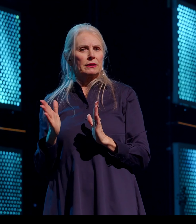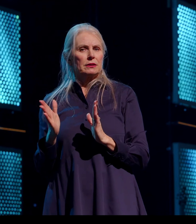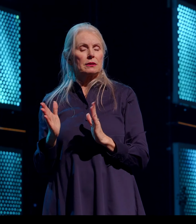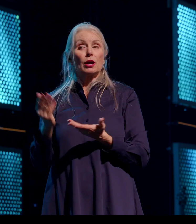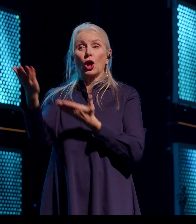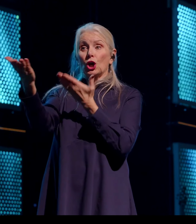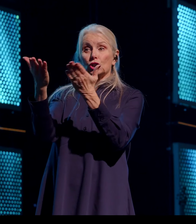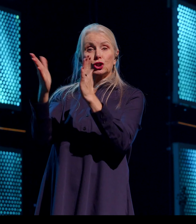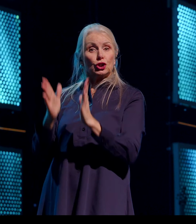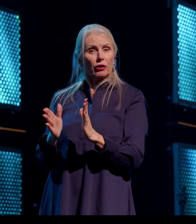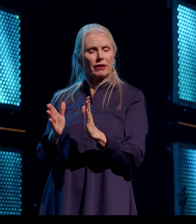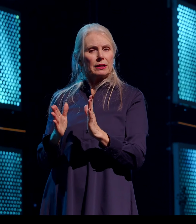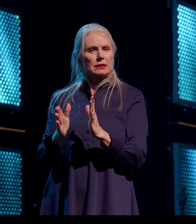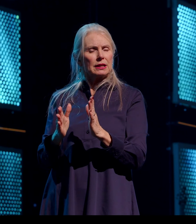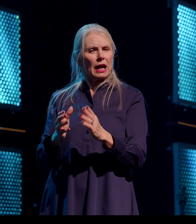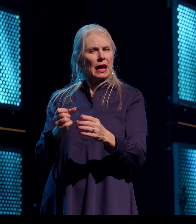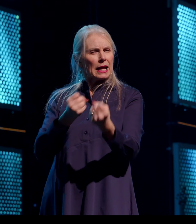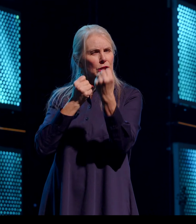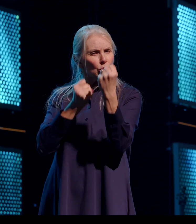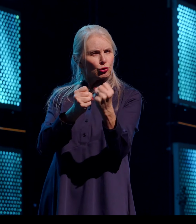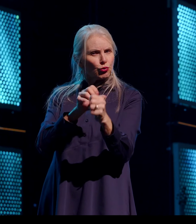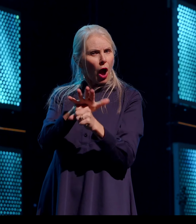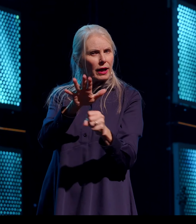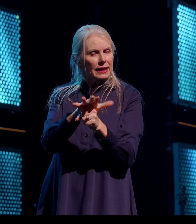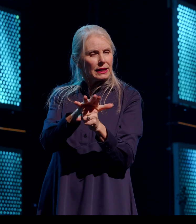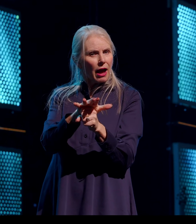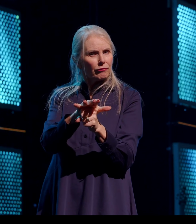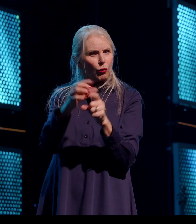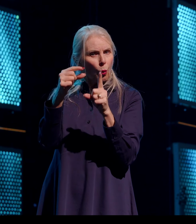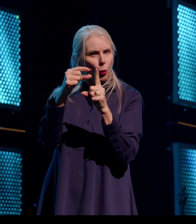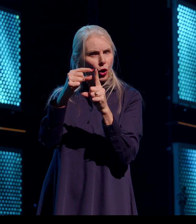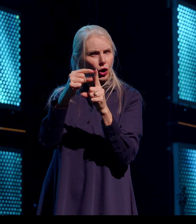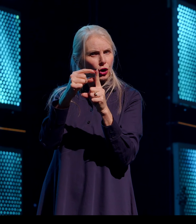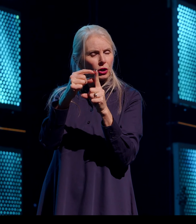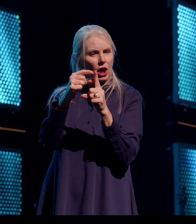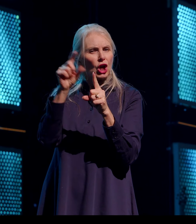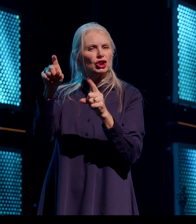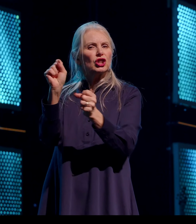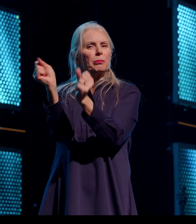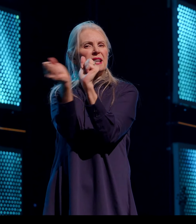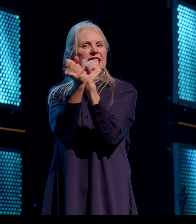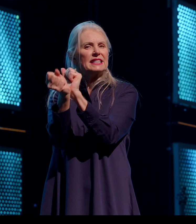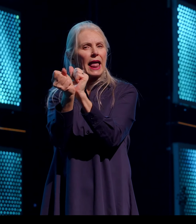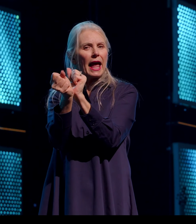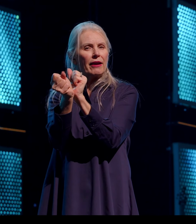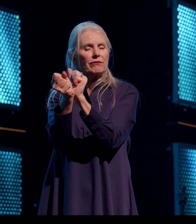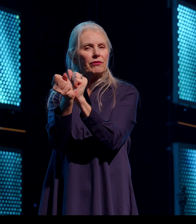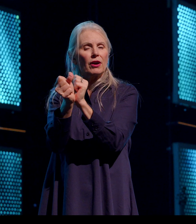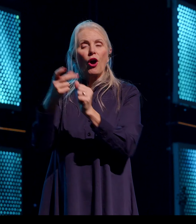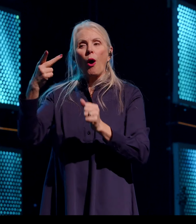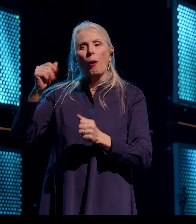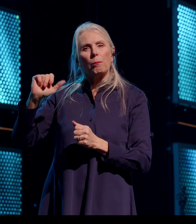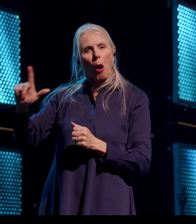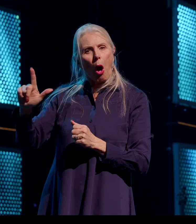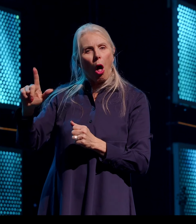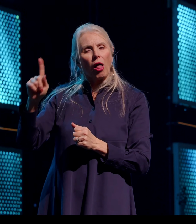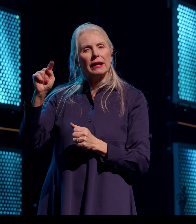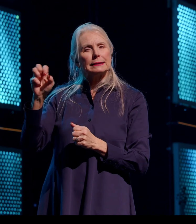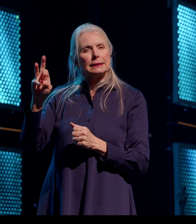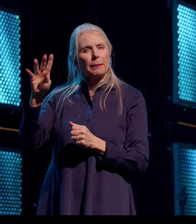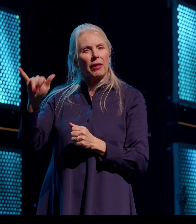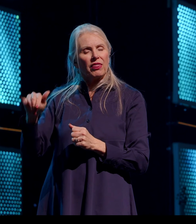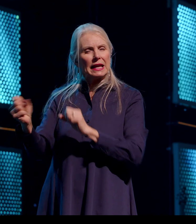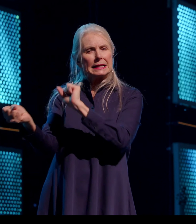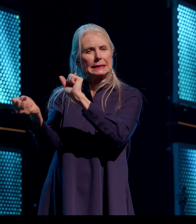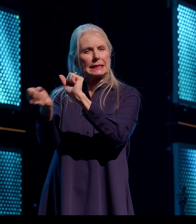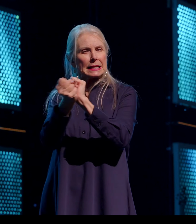servants. They say servants is even a strong enough word. They say it should be slaves. Paul is saying, Paul and Timothy, slaves of Christ Jesus.